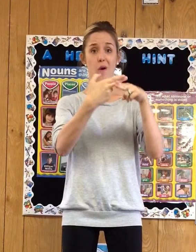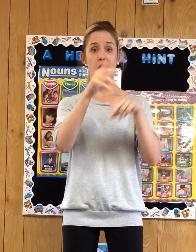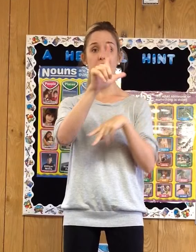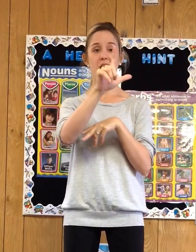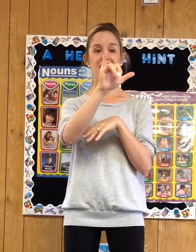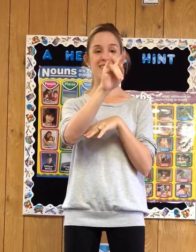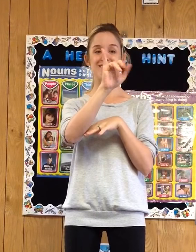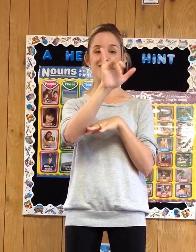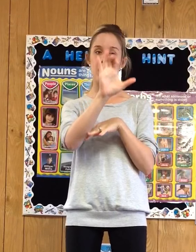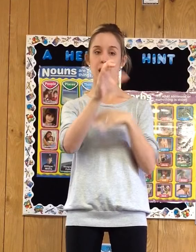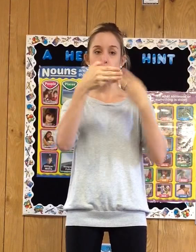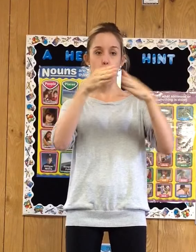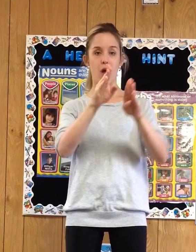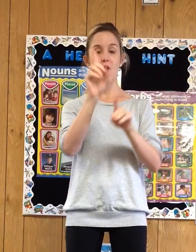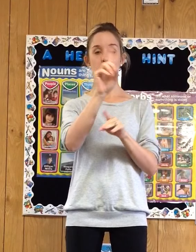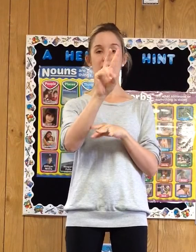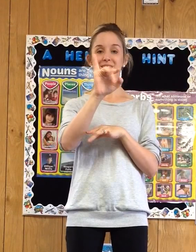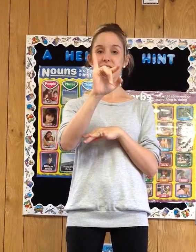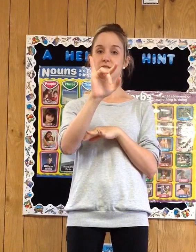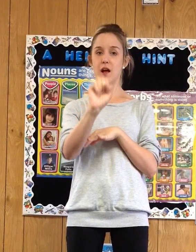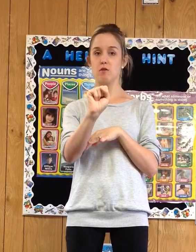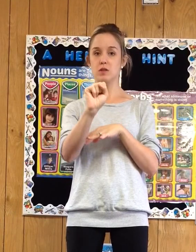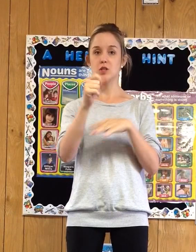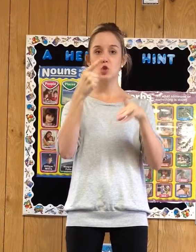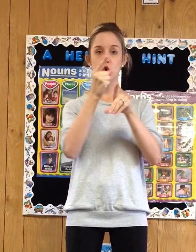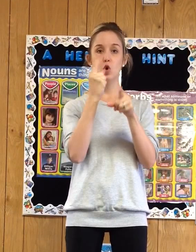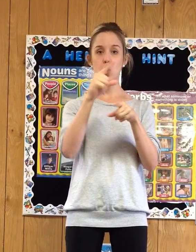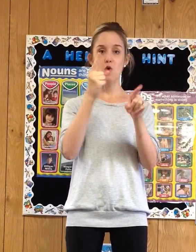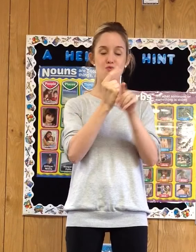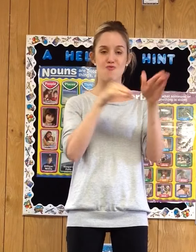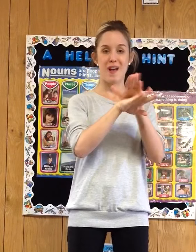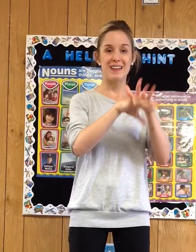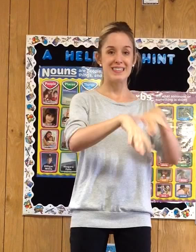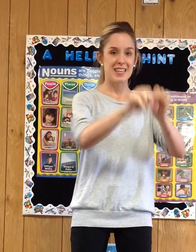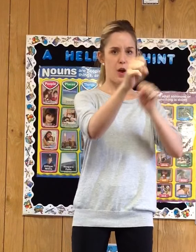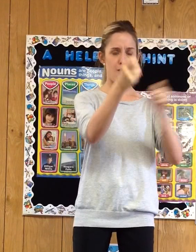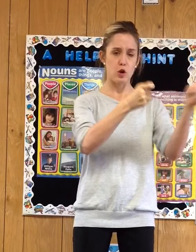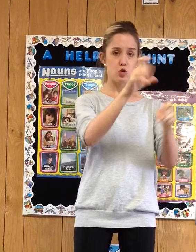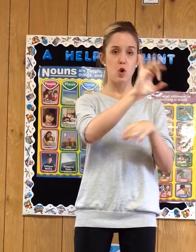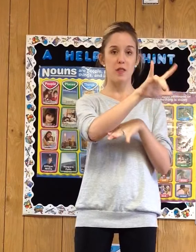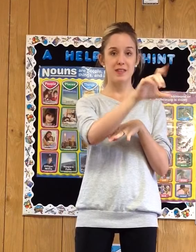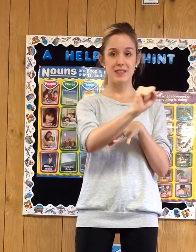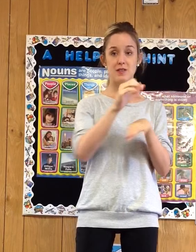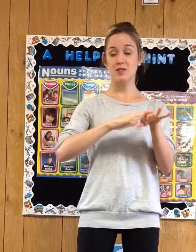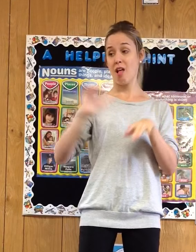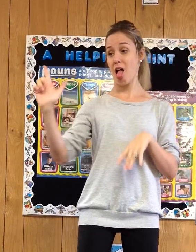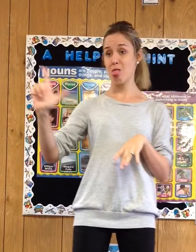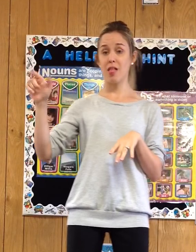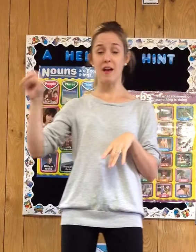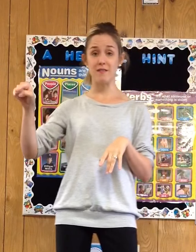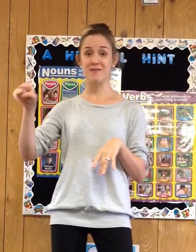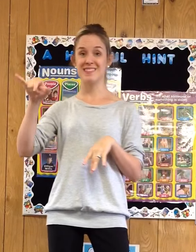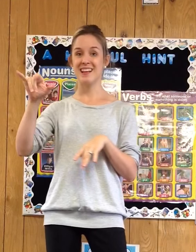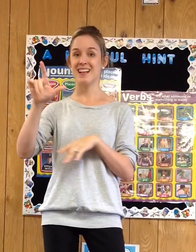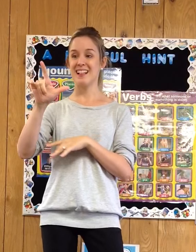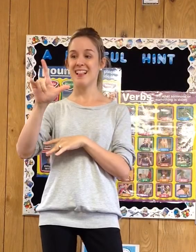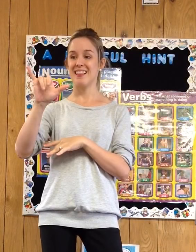way, where the viruses go right in, take over the cells. On the left is the lysogenic way,